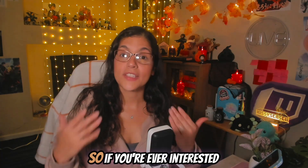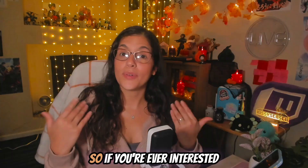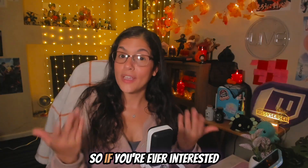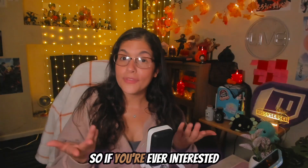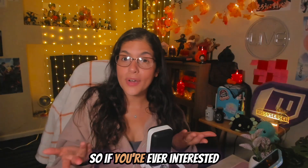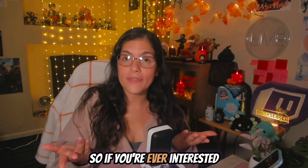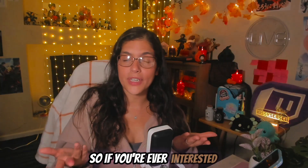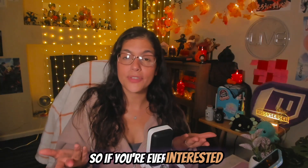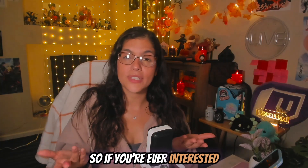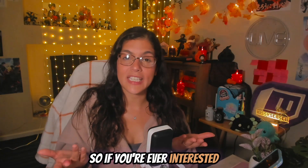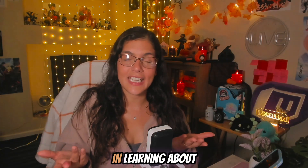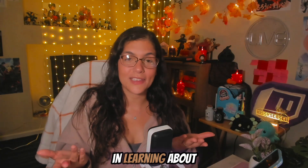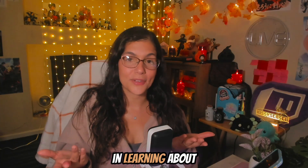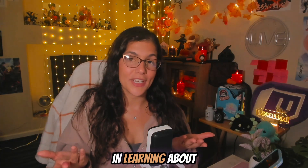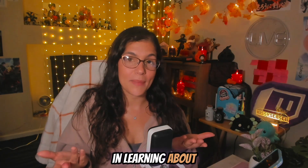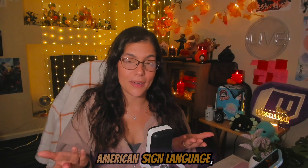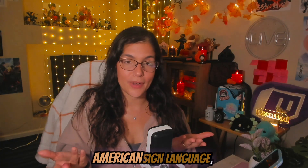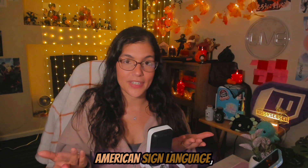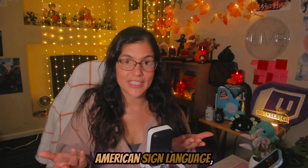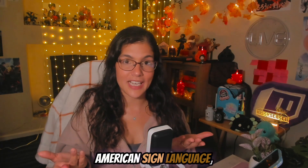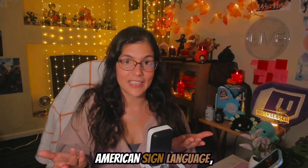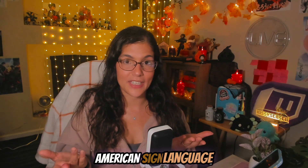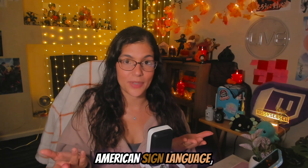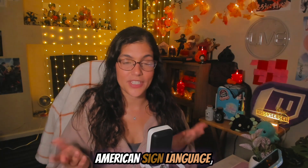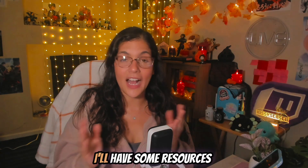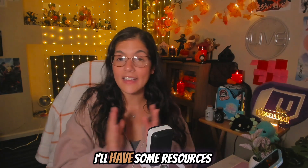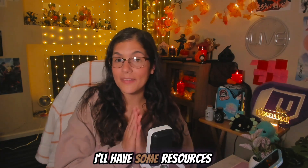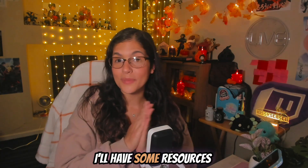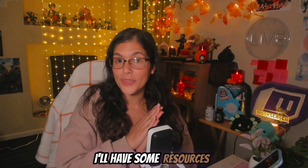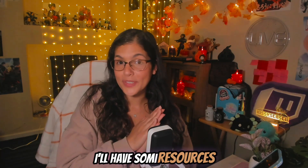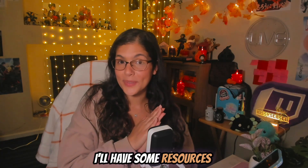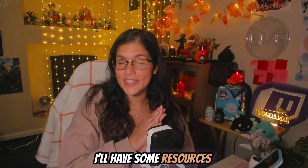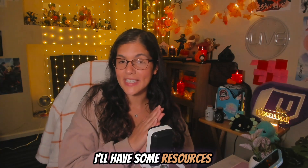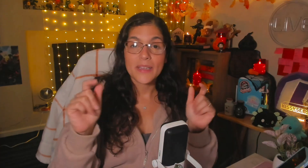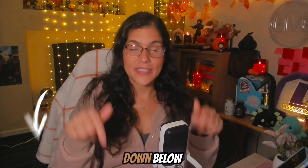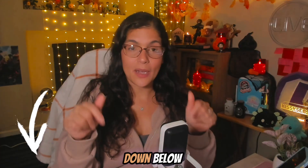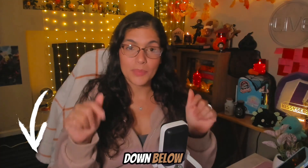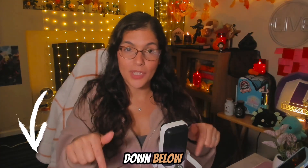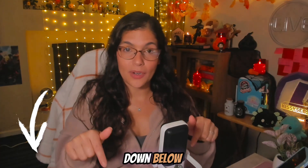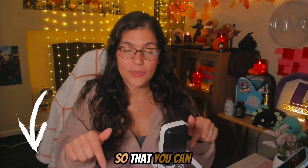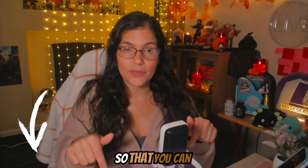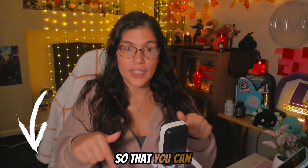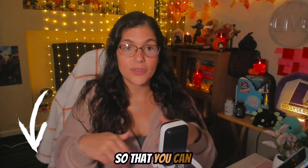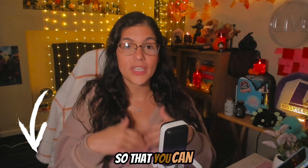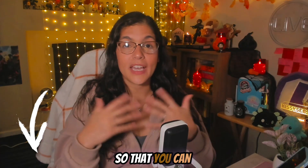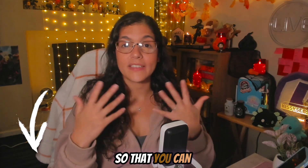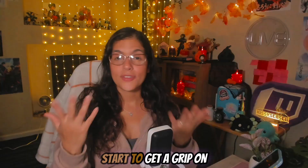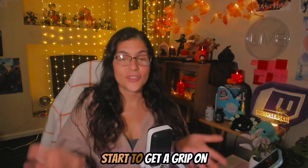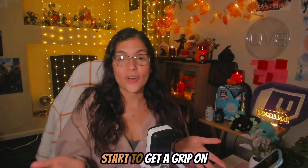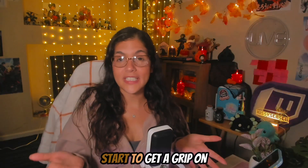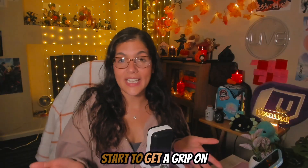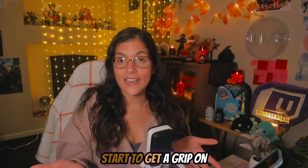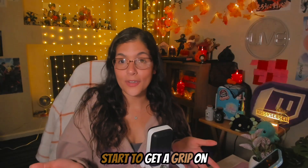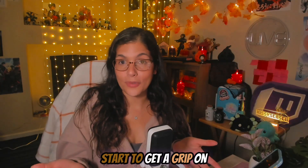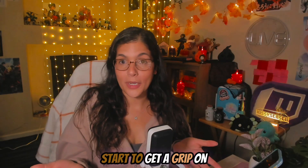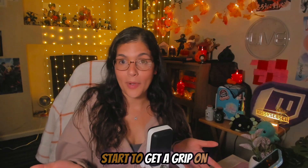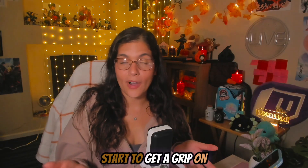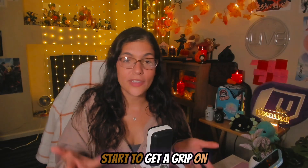if you're ever interested in learning about American Sign Language, I'll have some resources down below so that you can start to get a grip on